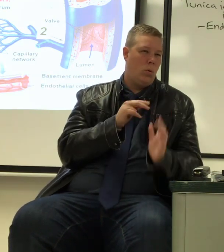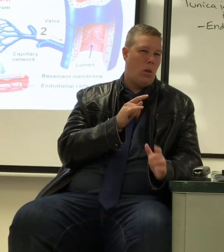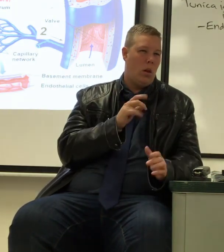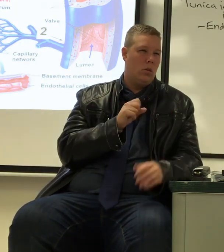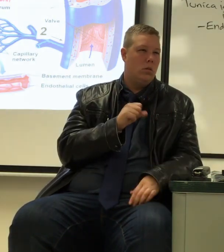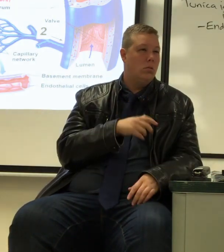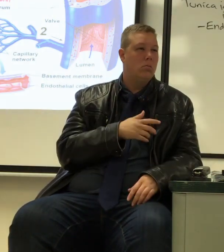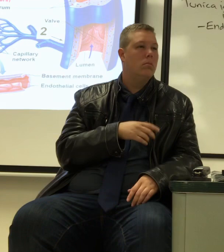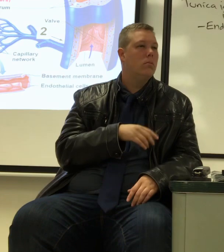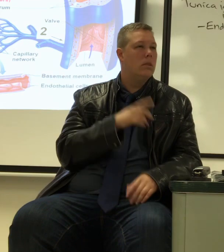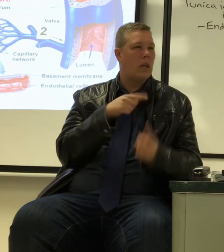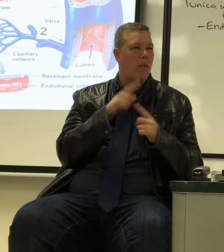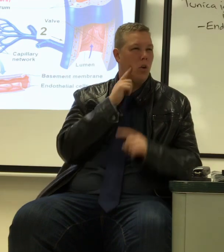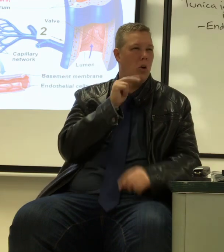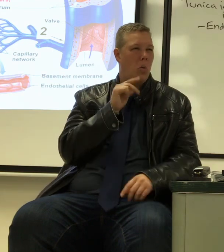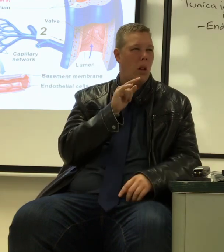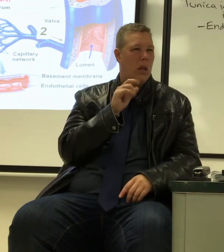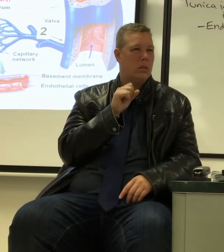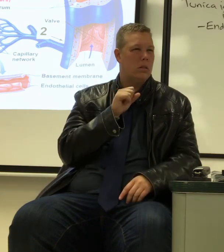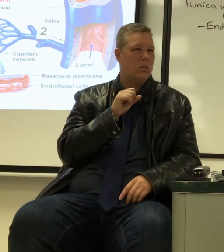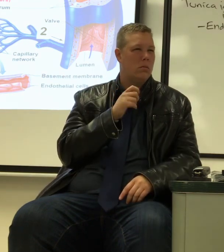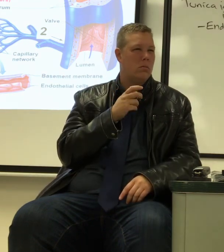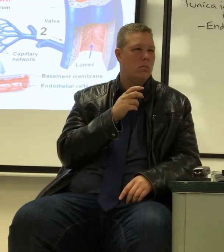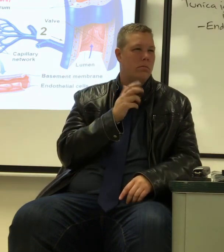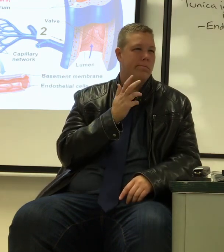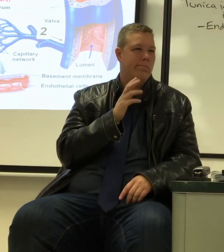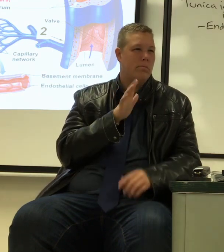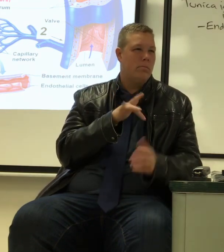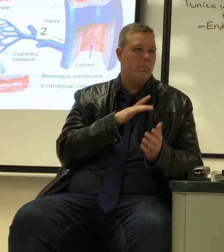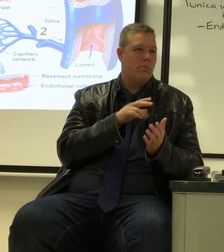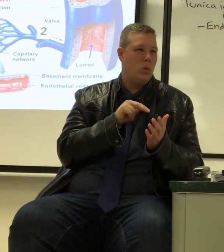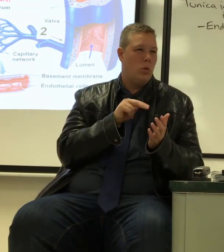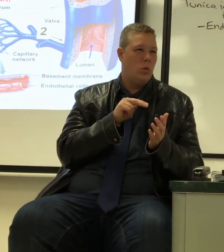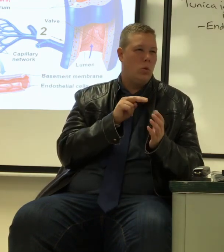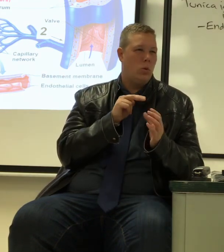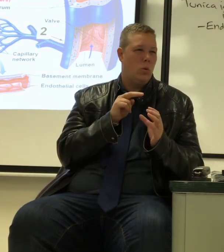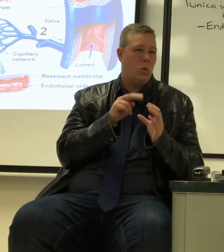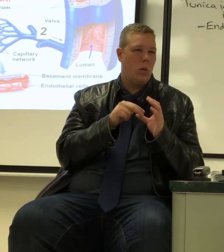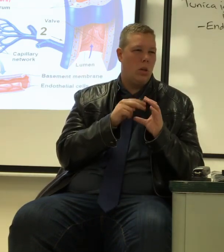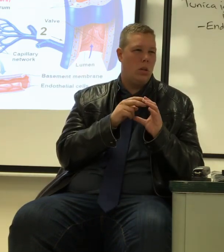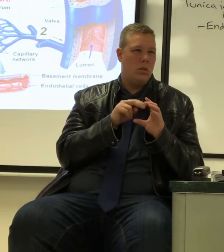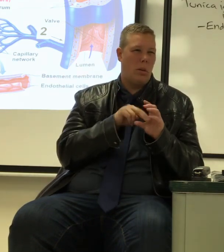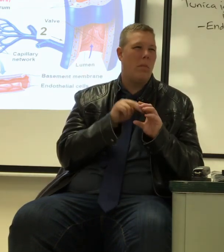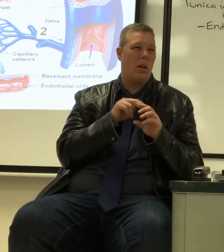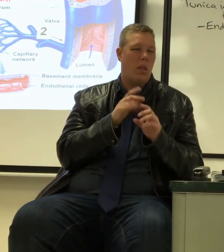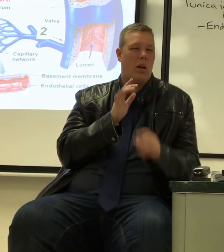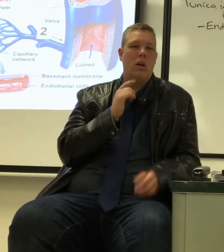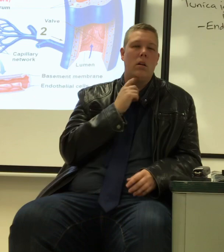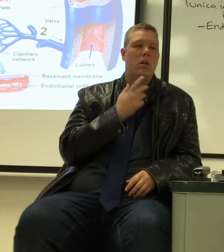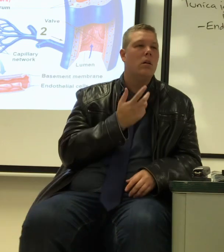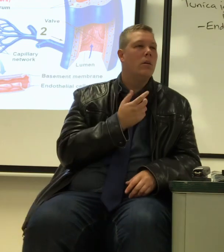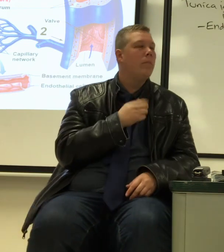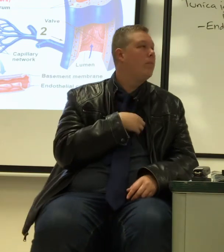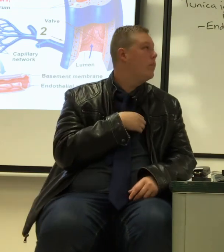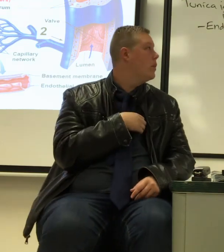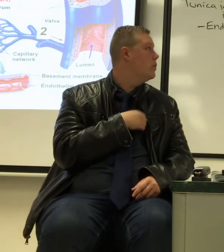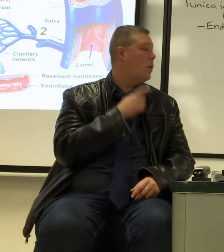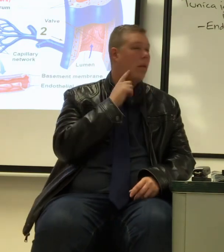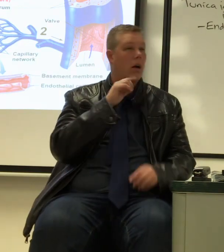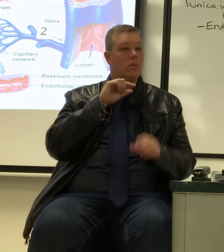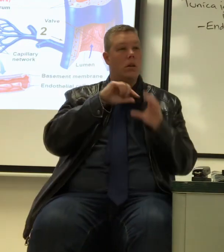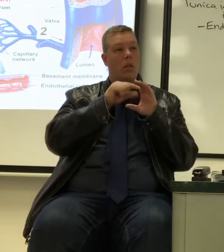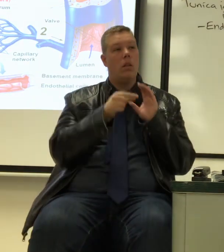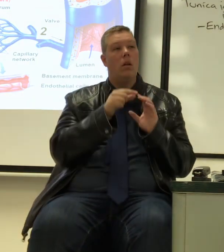Those cells are surrounded by like a connective tissue layer called the subendothelial layer.